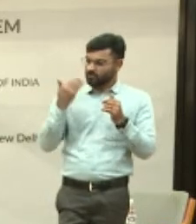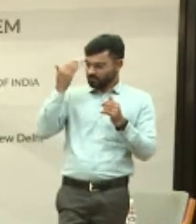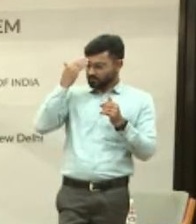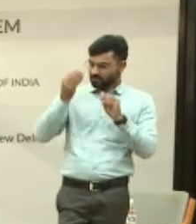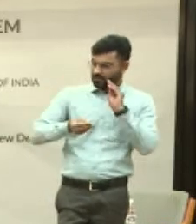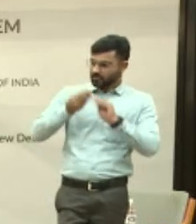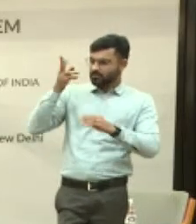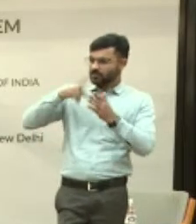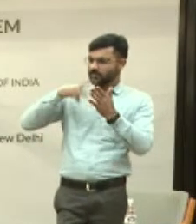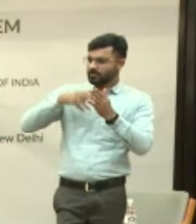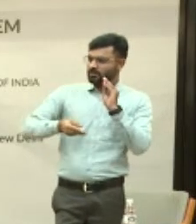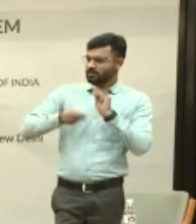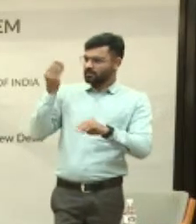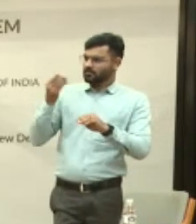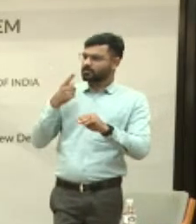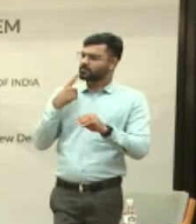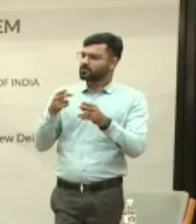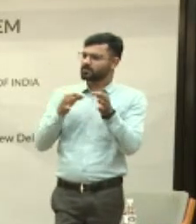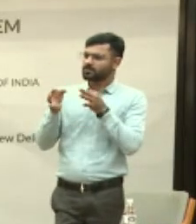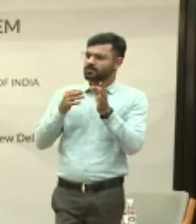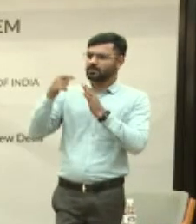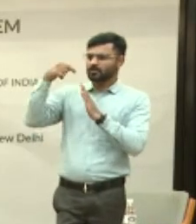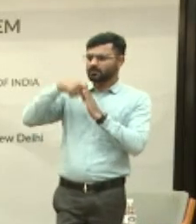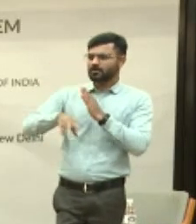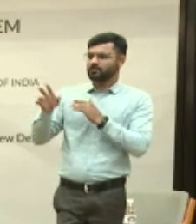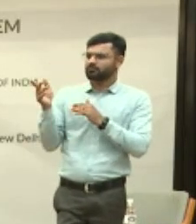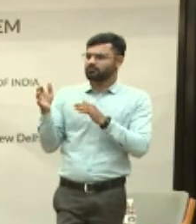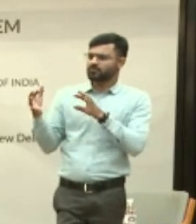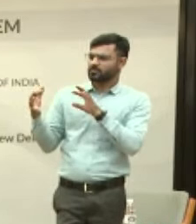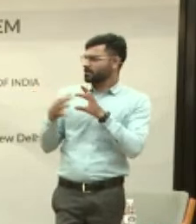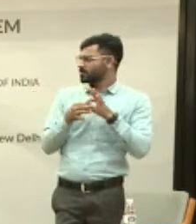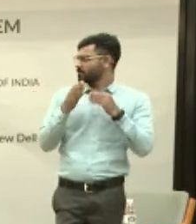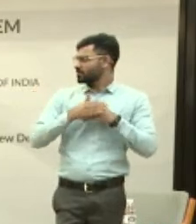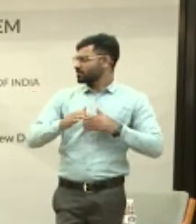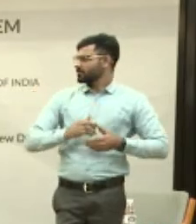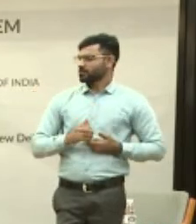more and read about more about it. Just give me a reference and then I'll carry it forward.